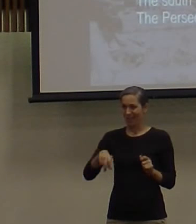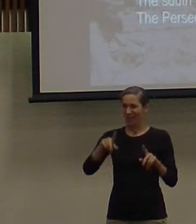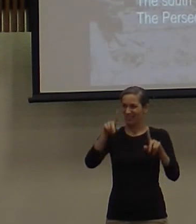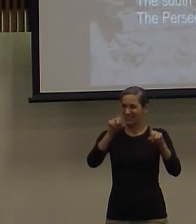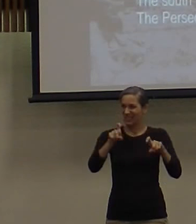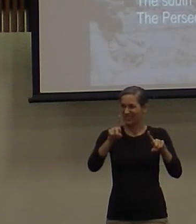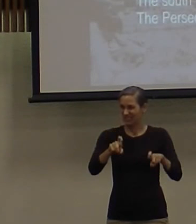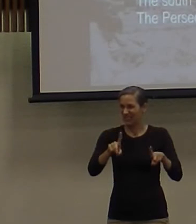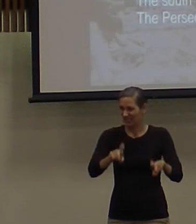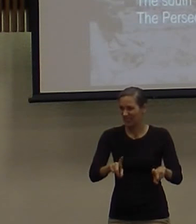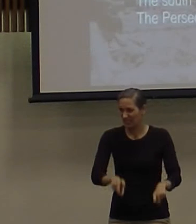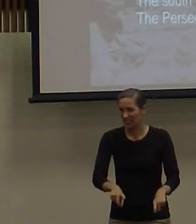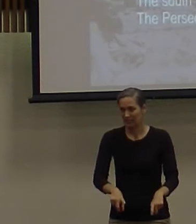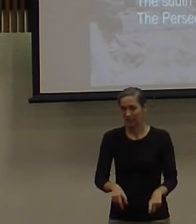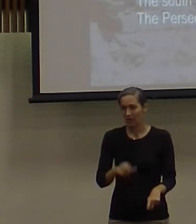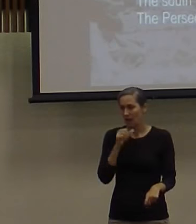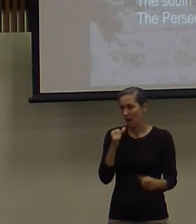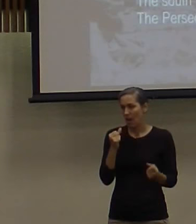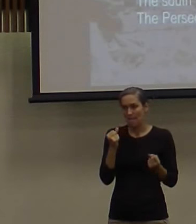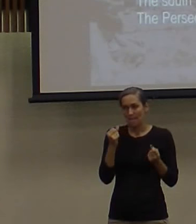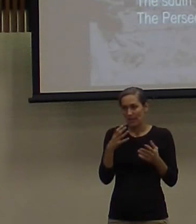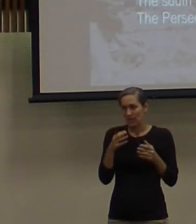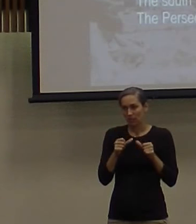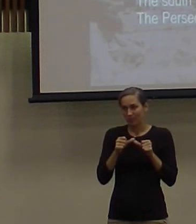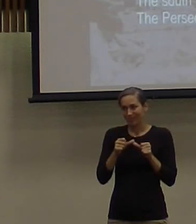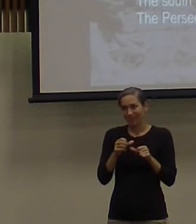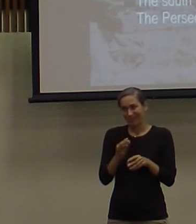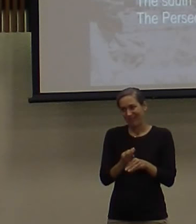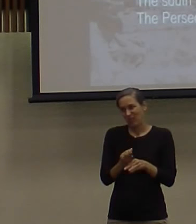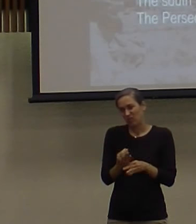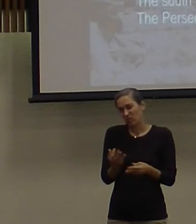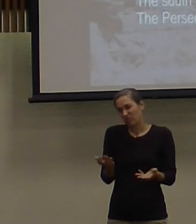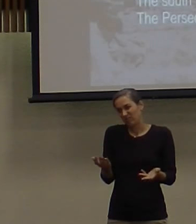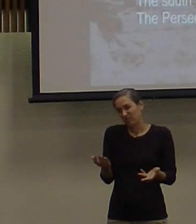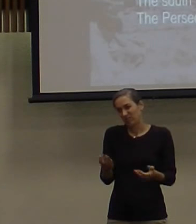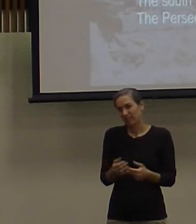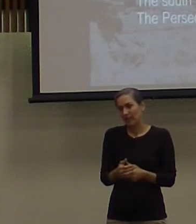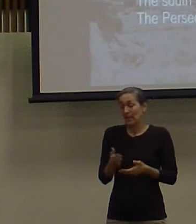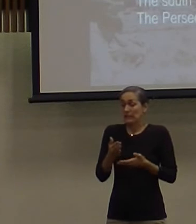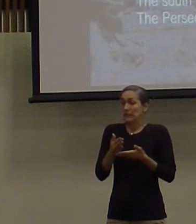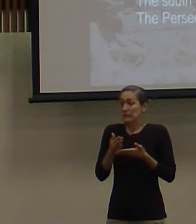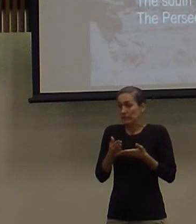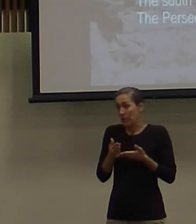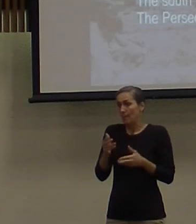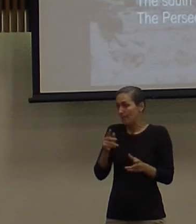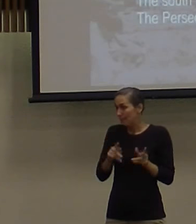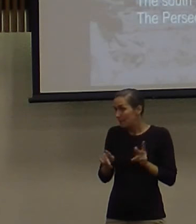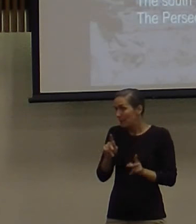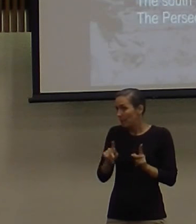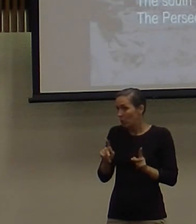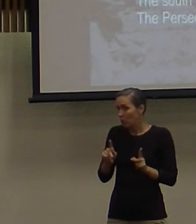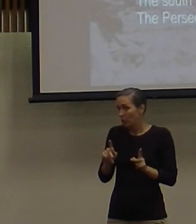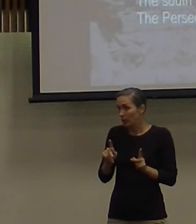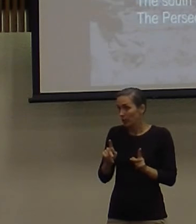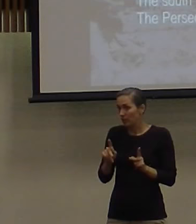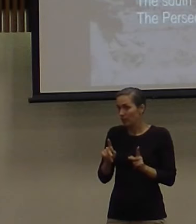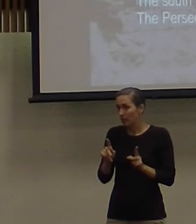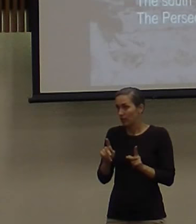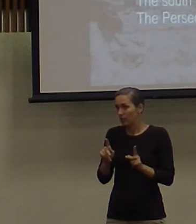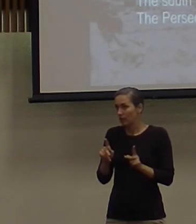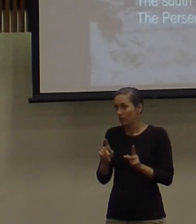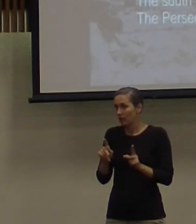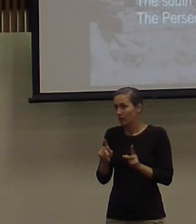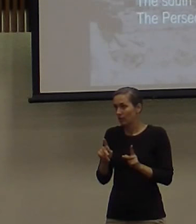not many were faithful to the Lord. Now, some of the people that they went back to their